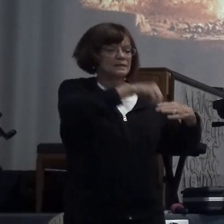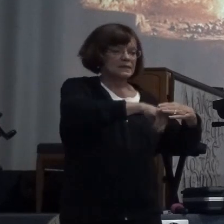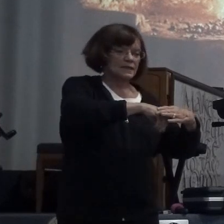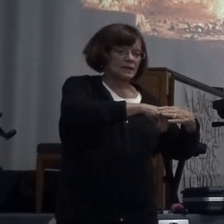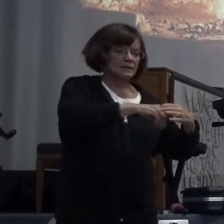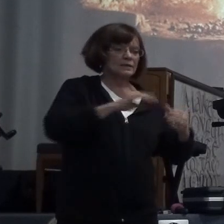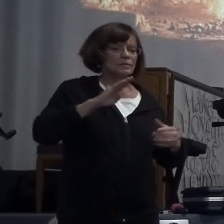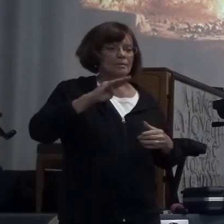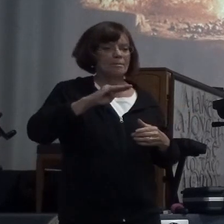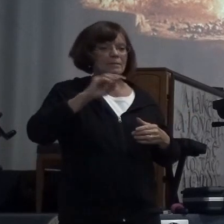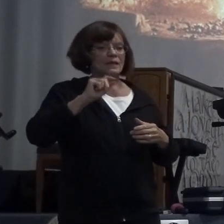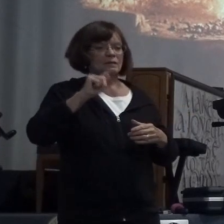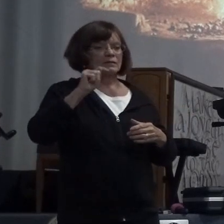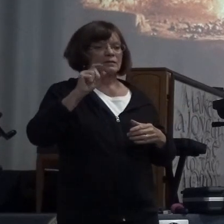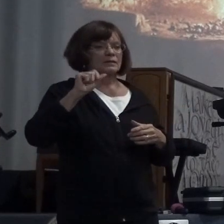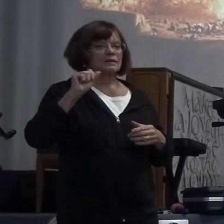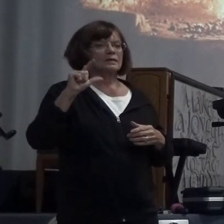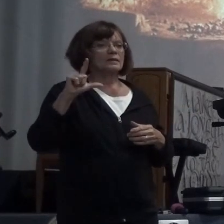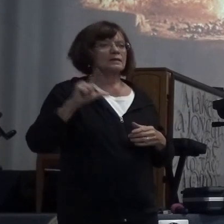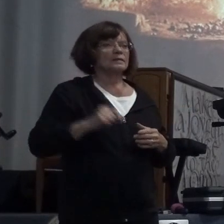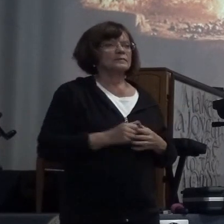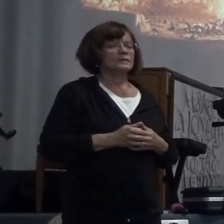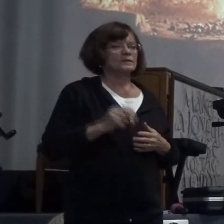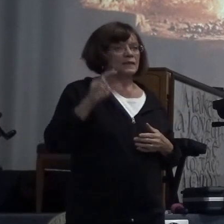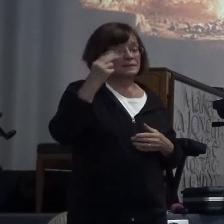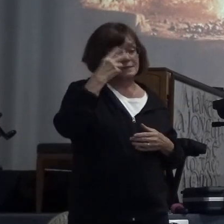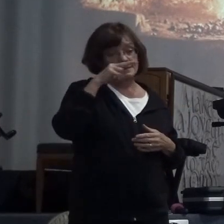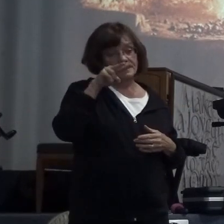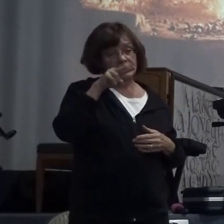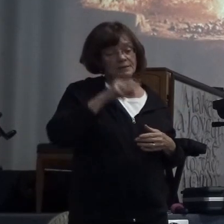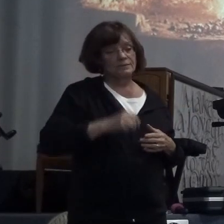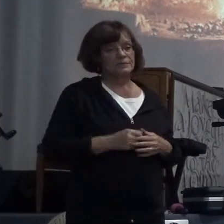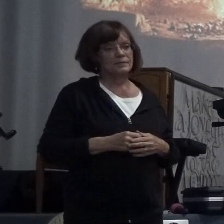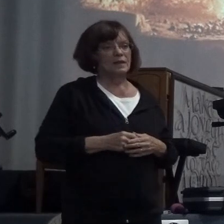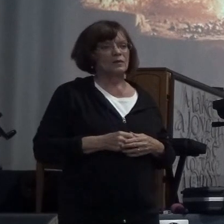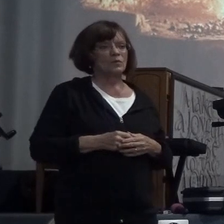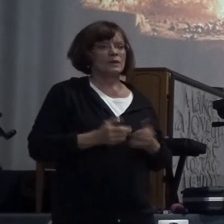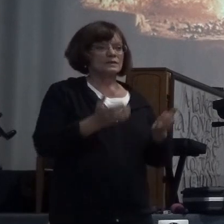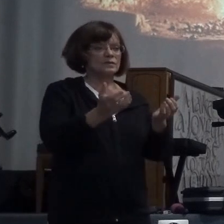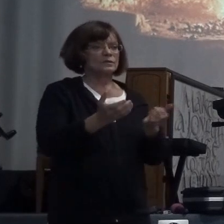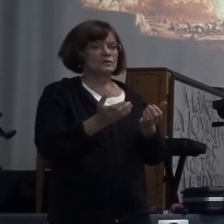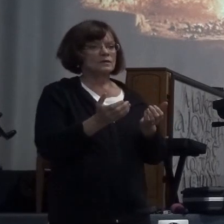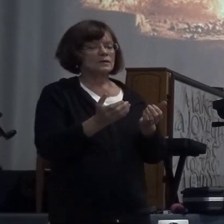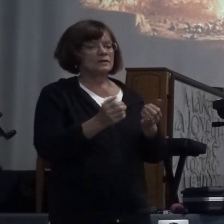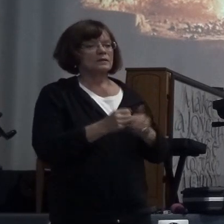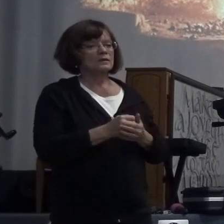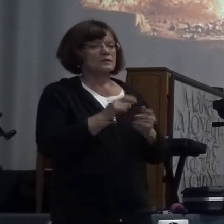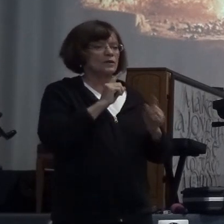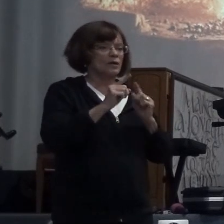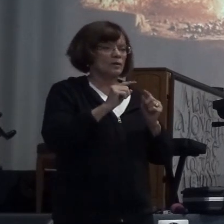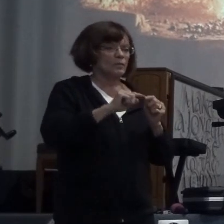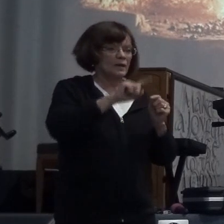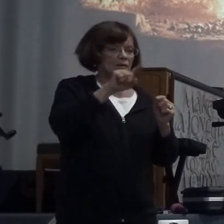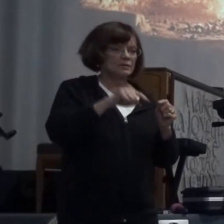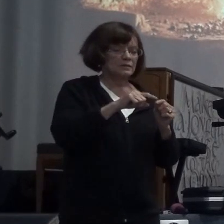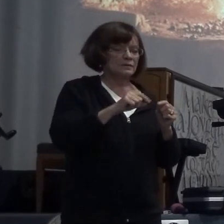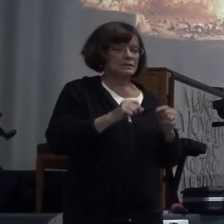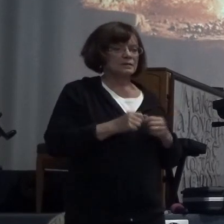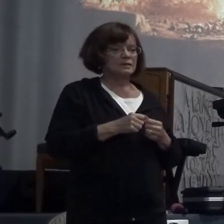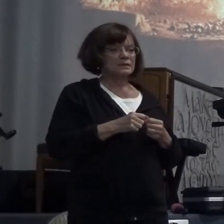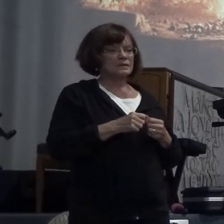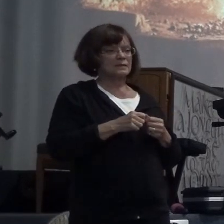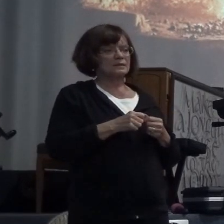metal. You don't see it. And that's how I want to correlate that what these afflictions do. It's heat. It's